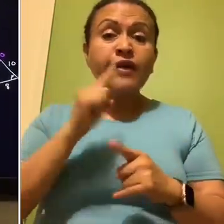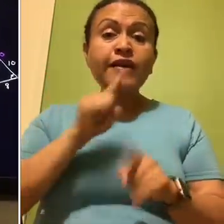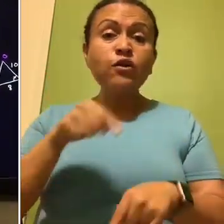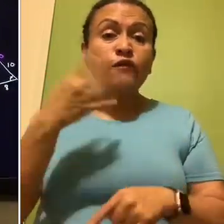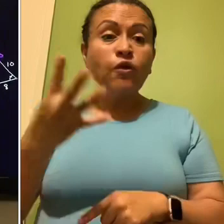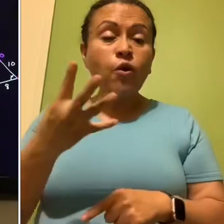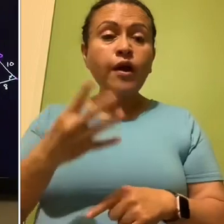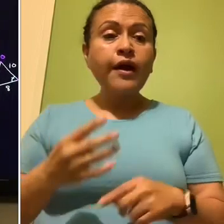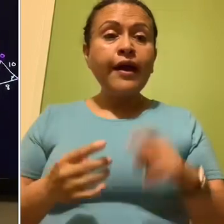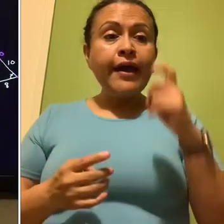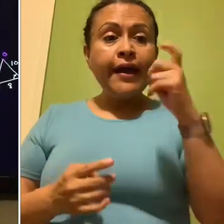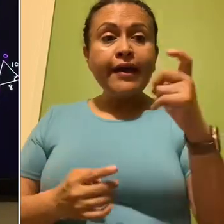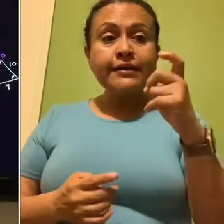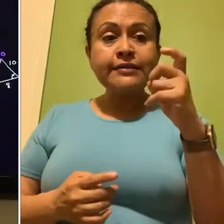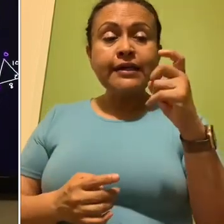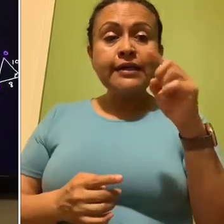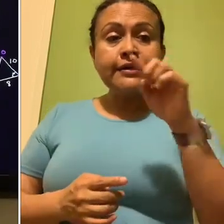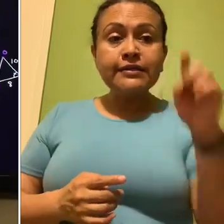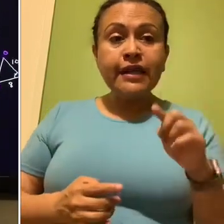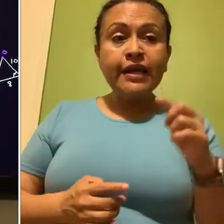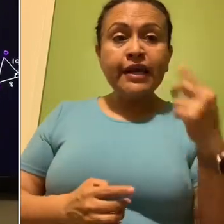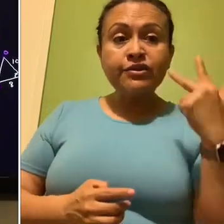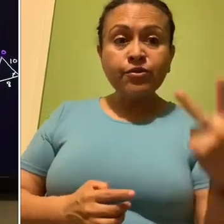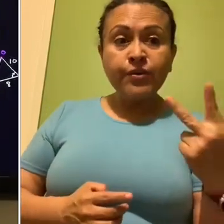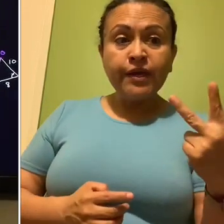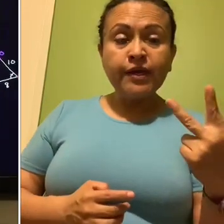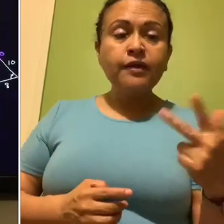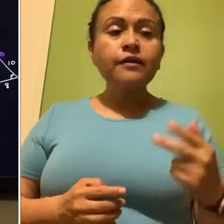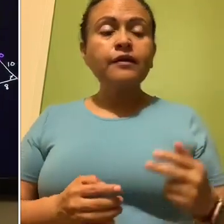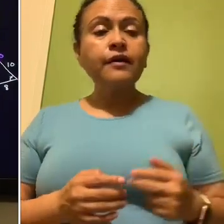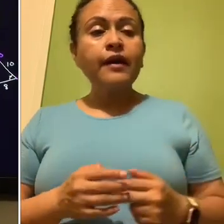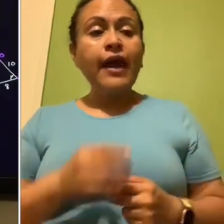is 4. XZ is 3.